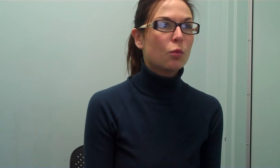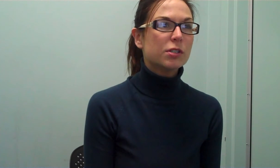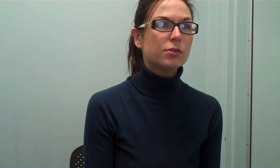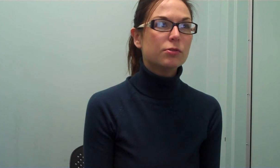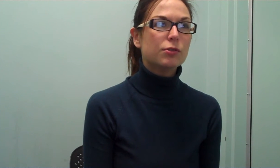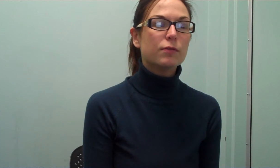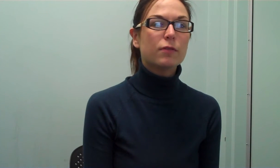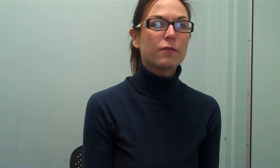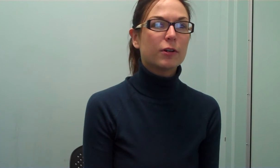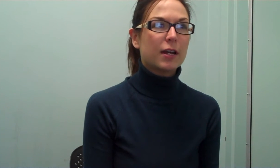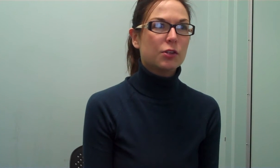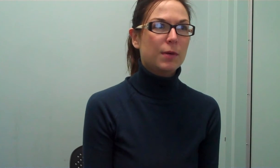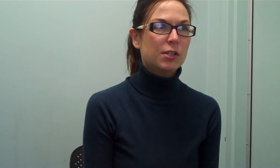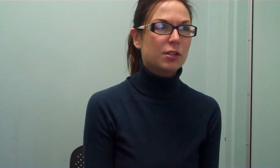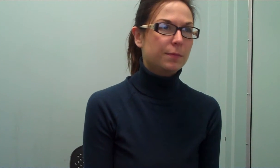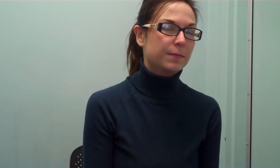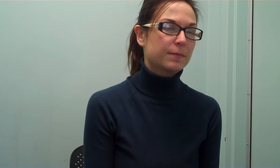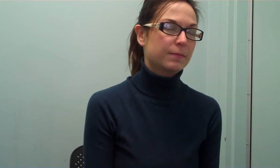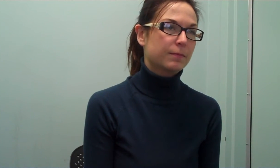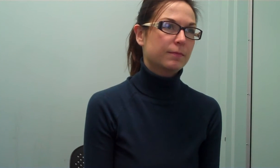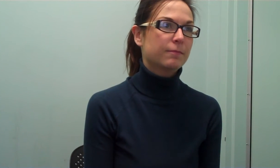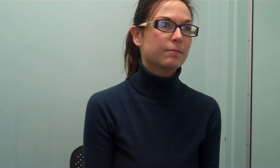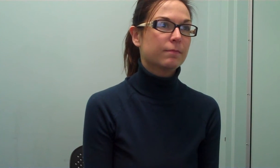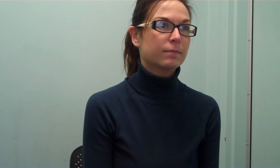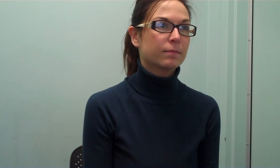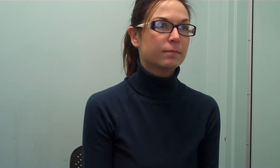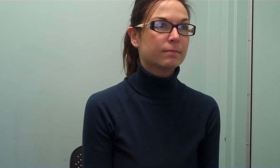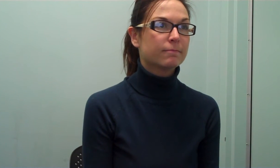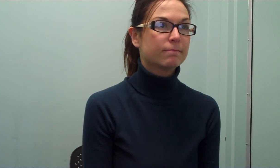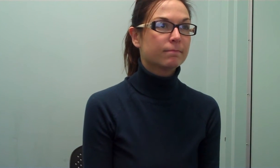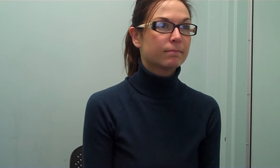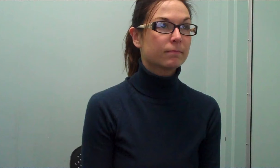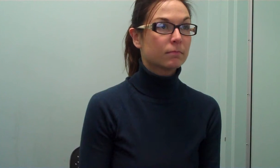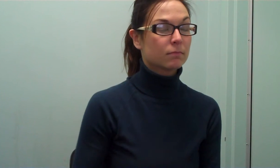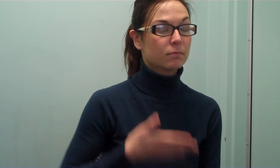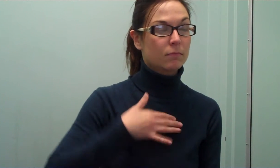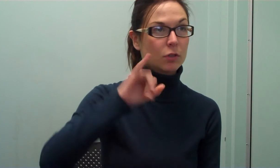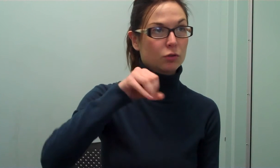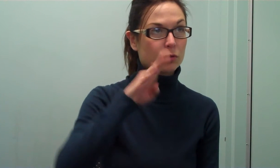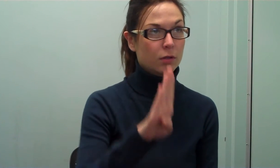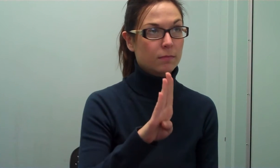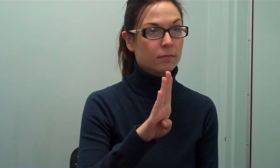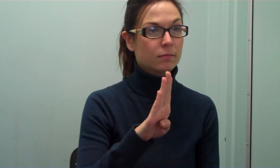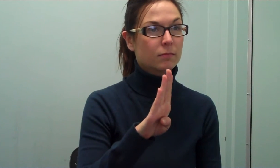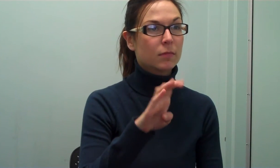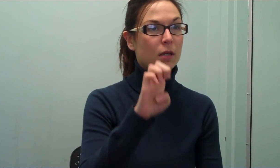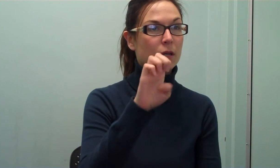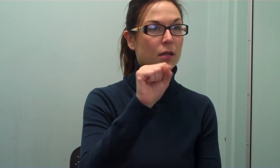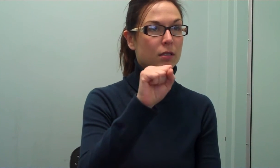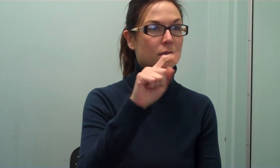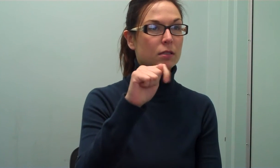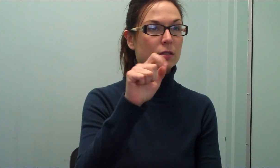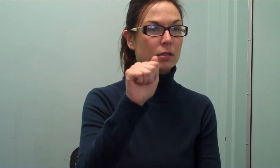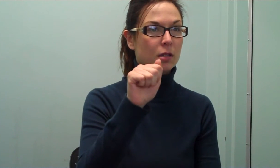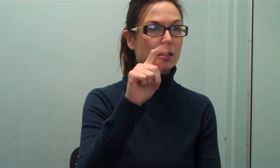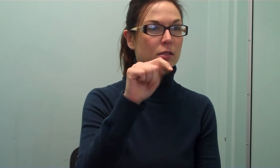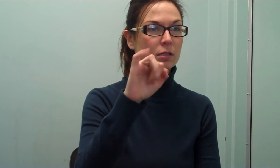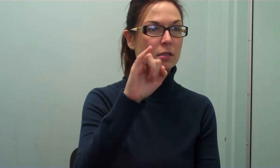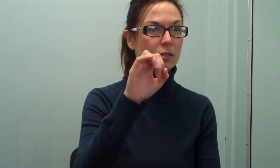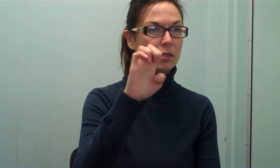What do you do for an occupation? I'm an esthetician. I have a license with the